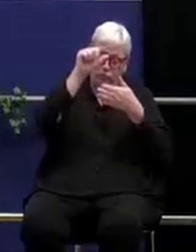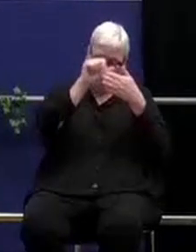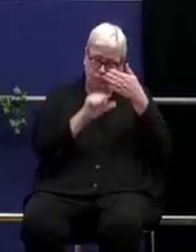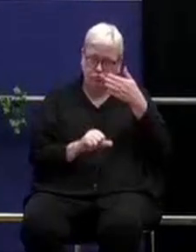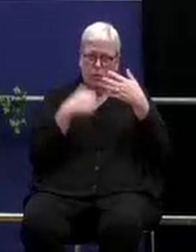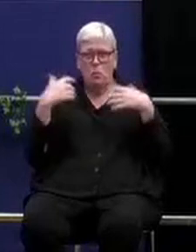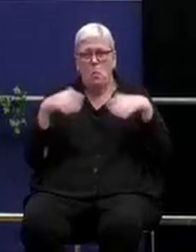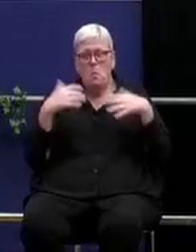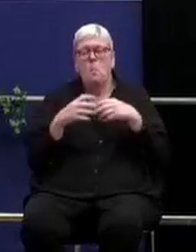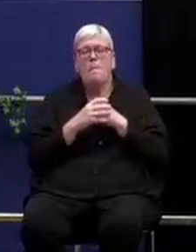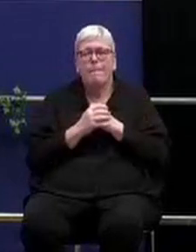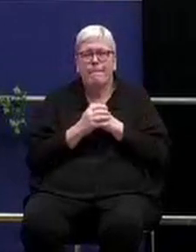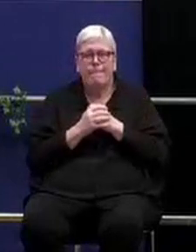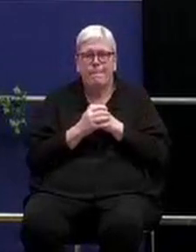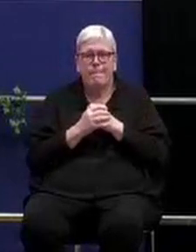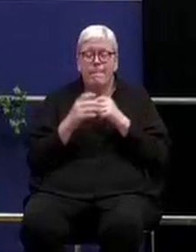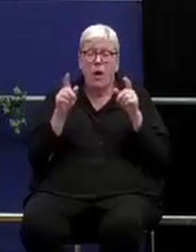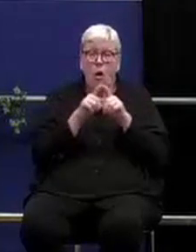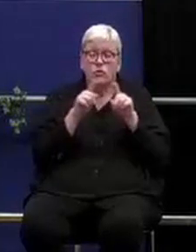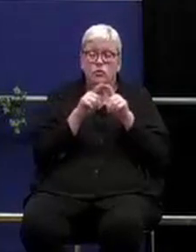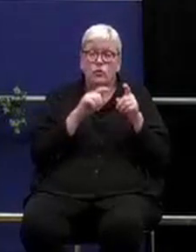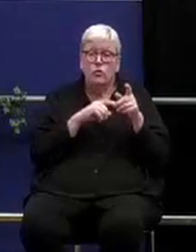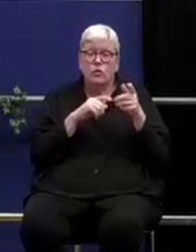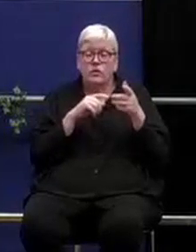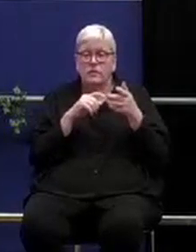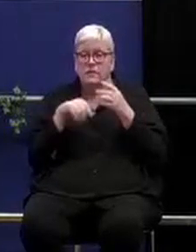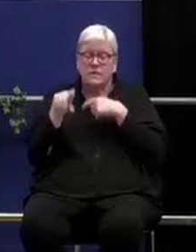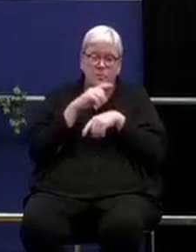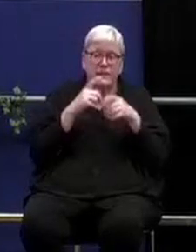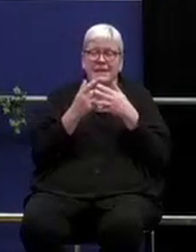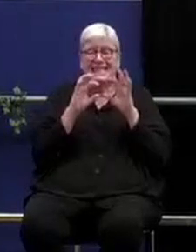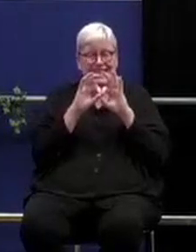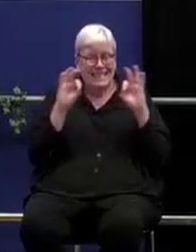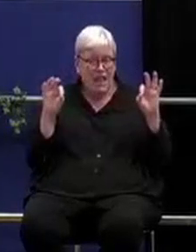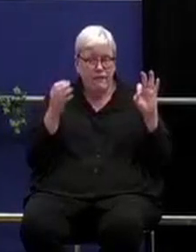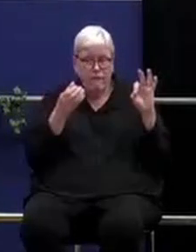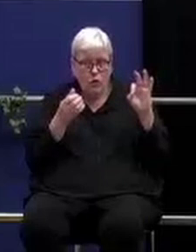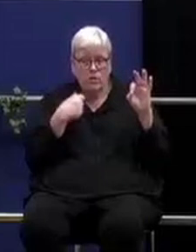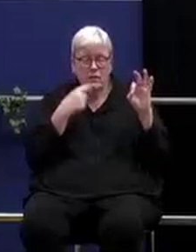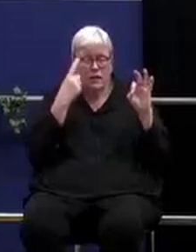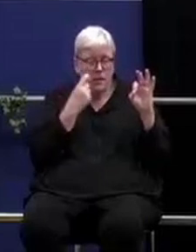year. I also just want to remind everyone to silence their phones if possible.